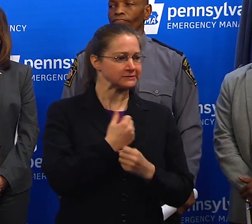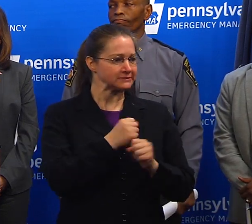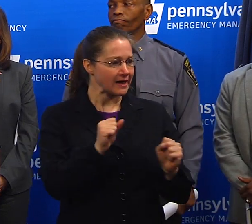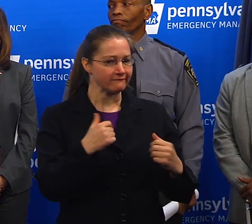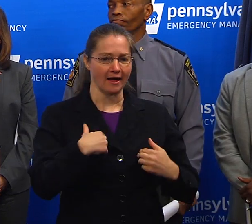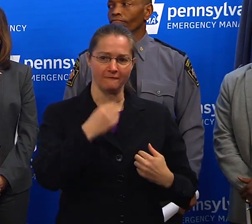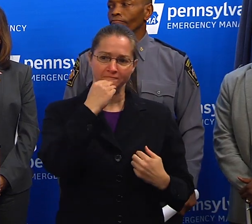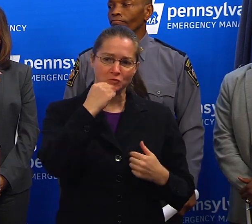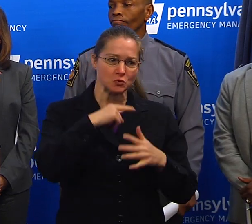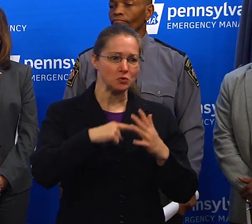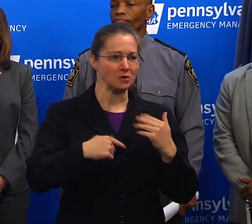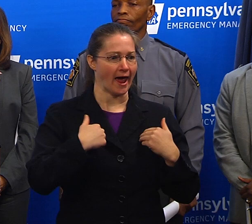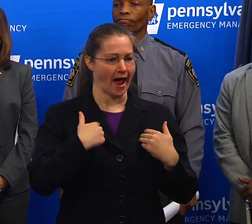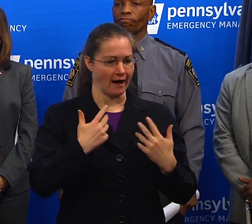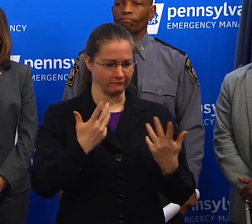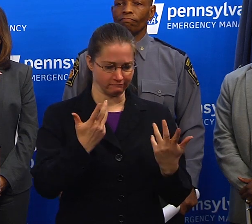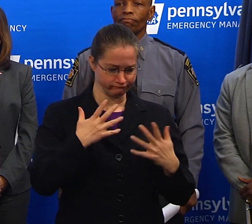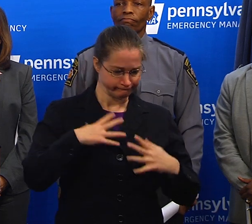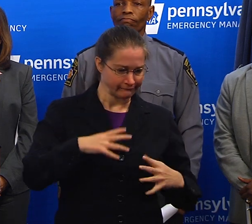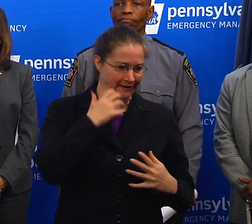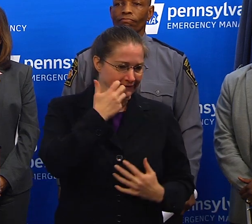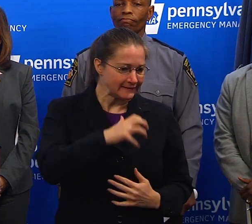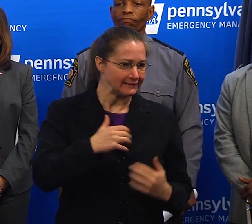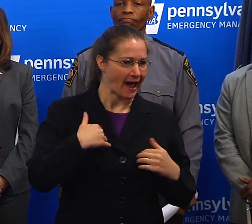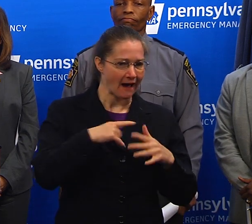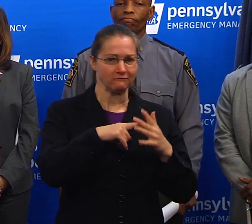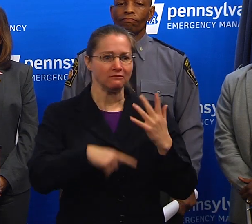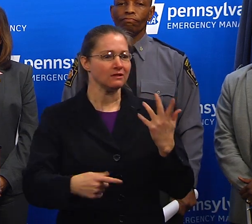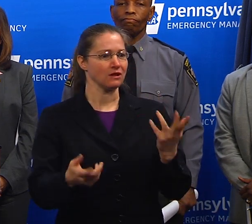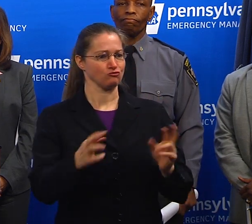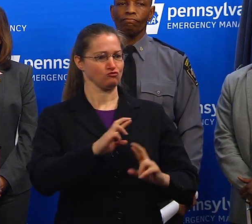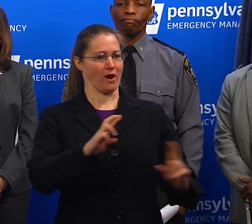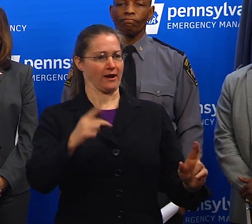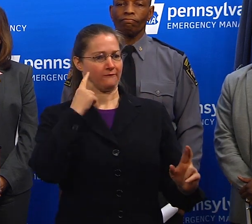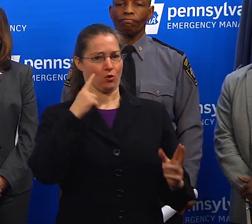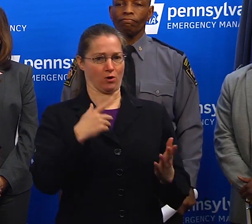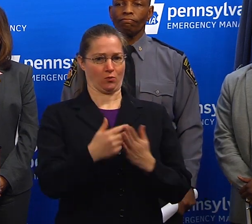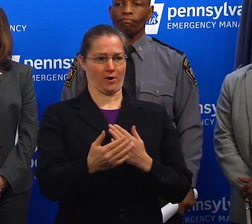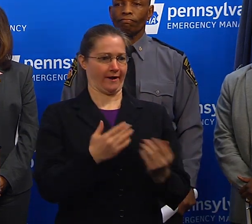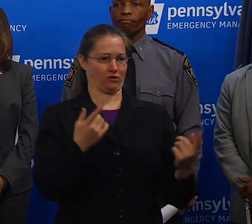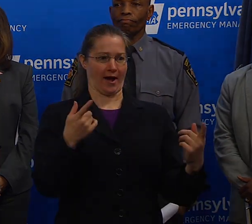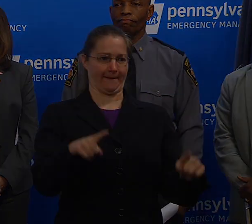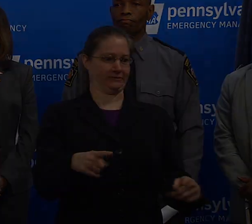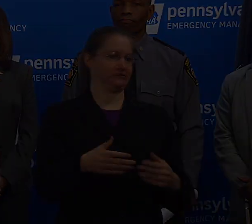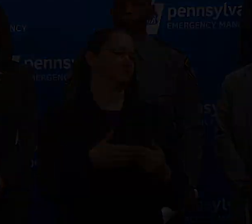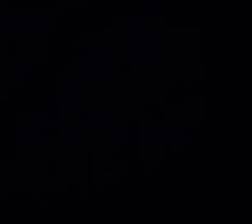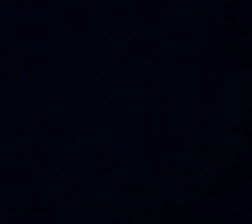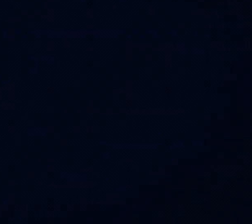that they're warm, and that they're all ready to go through whatever this weather gives us.